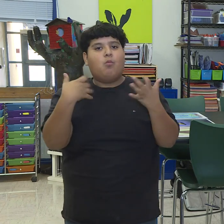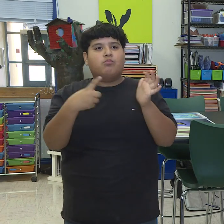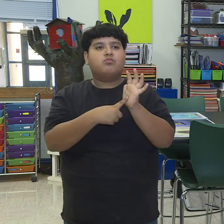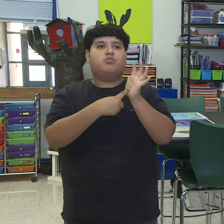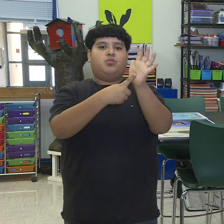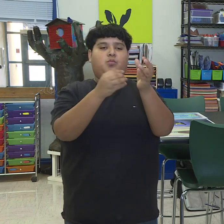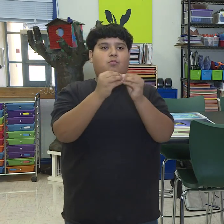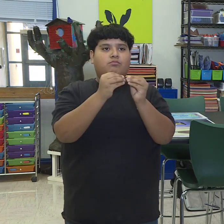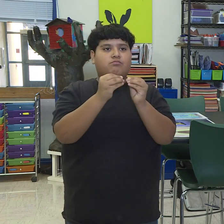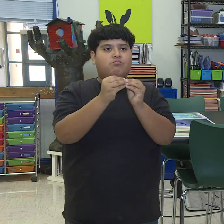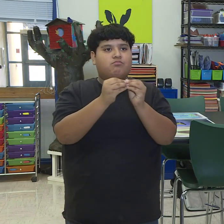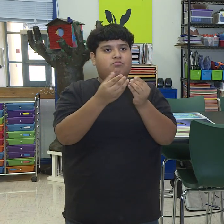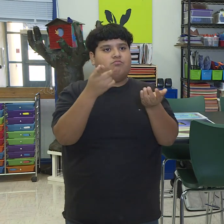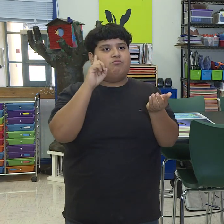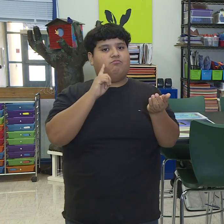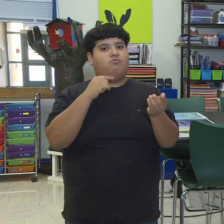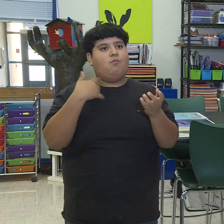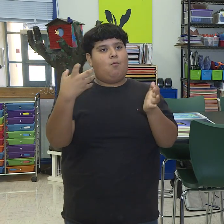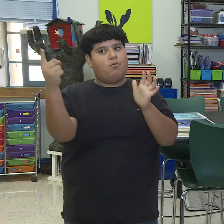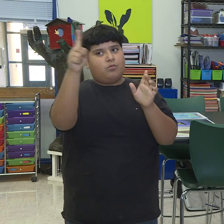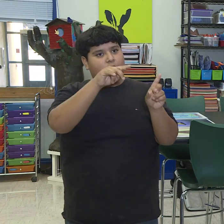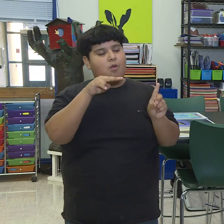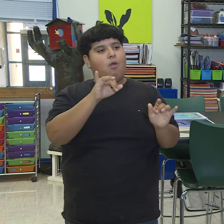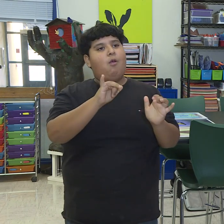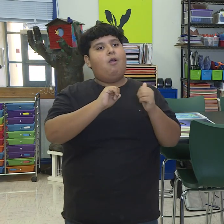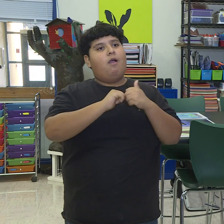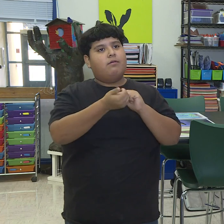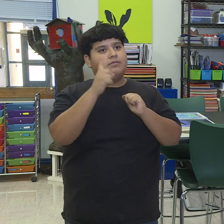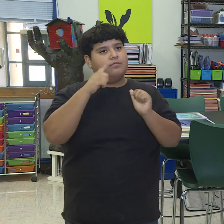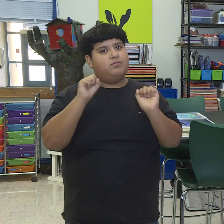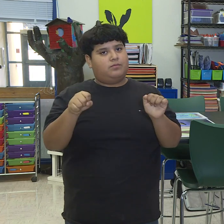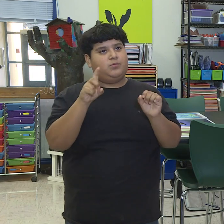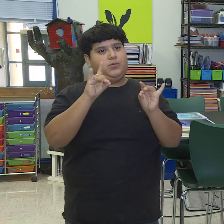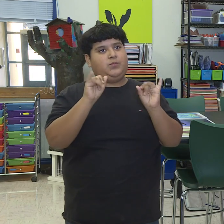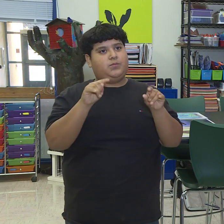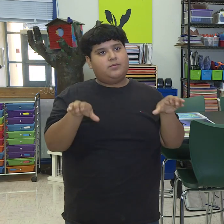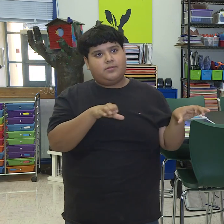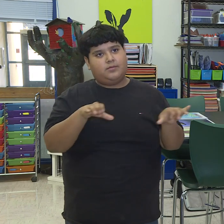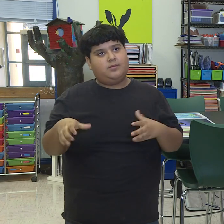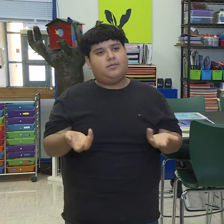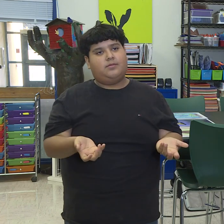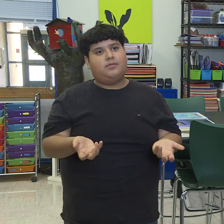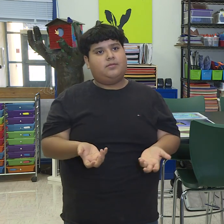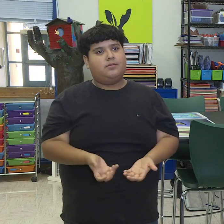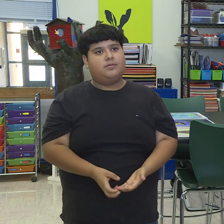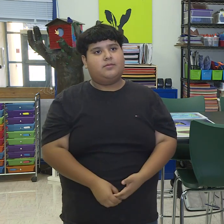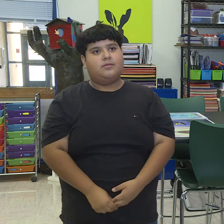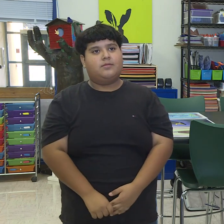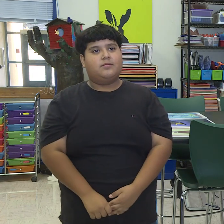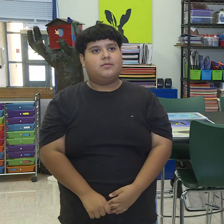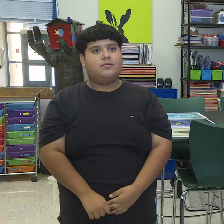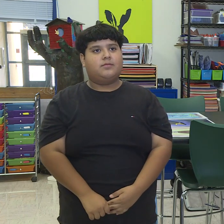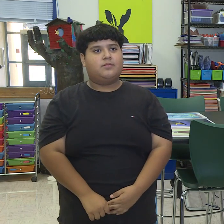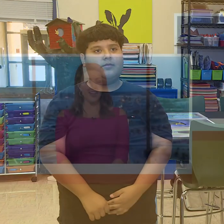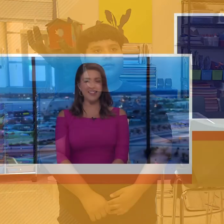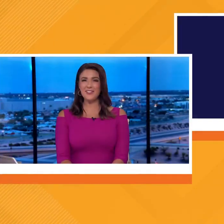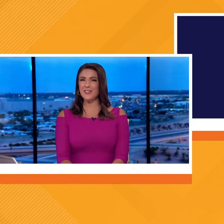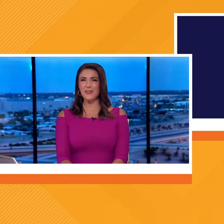show pride in being Deaf and to show the world what we can do. And they can do